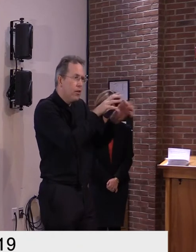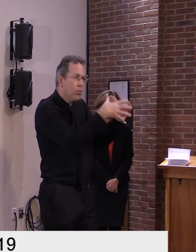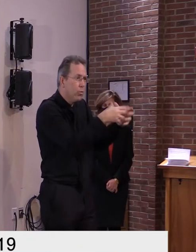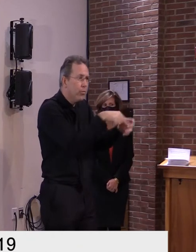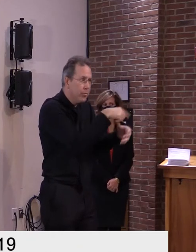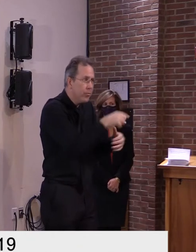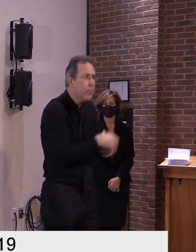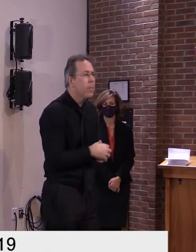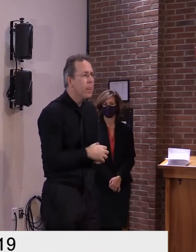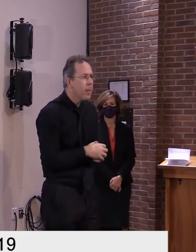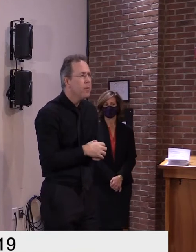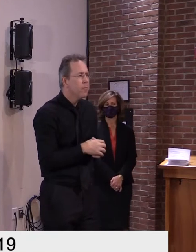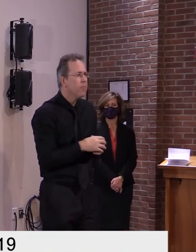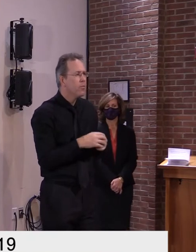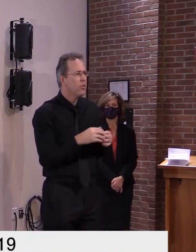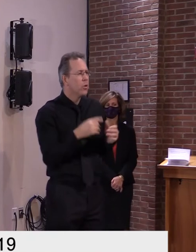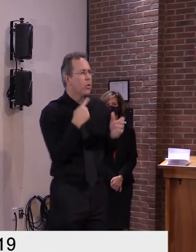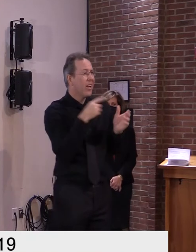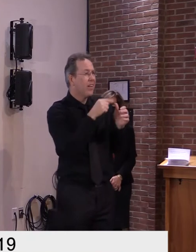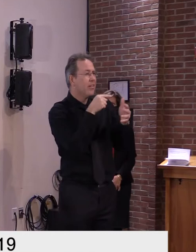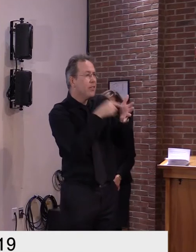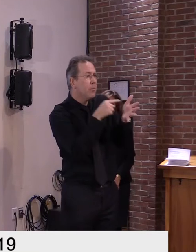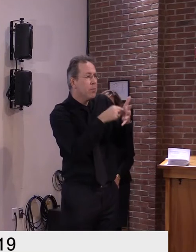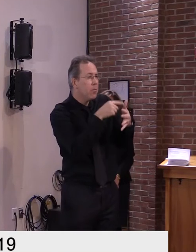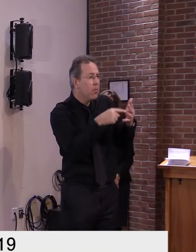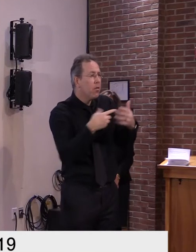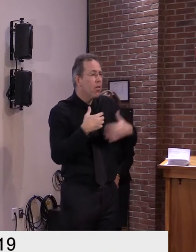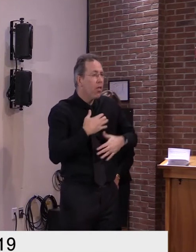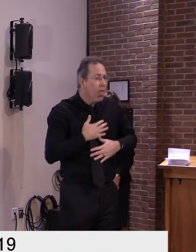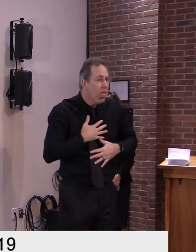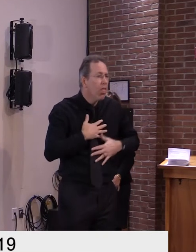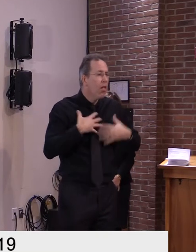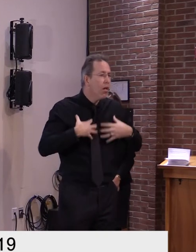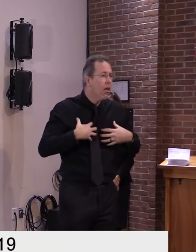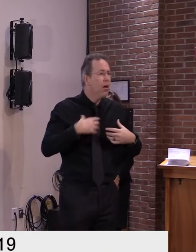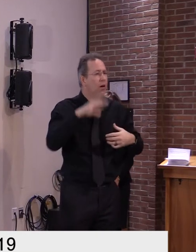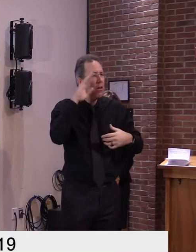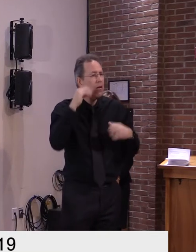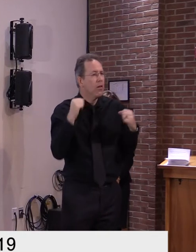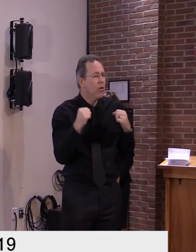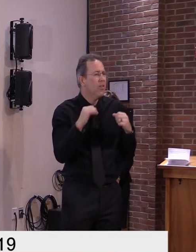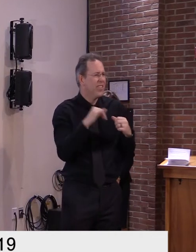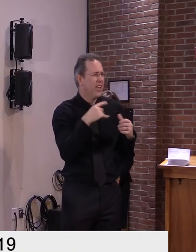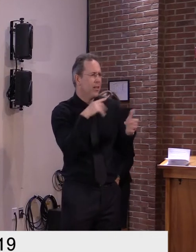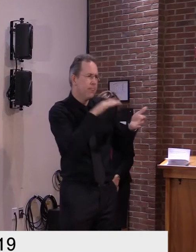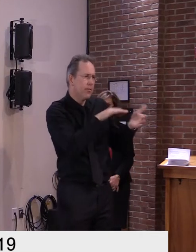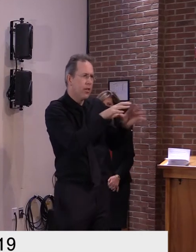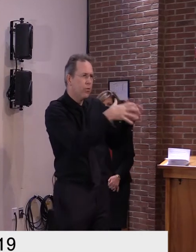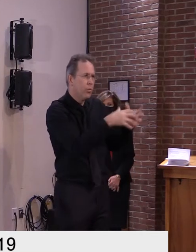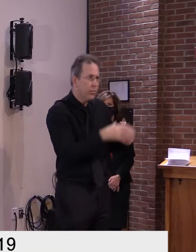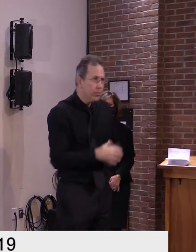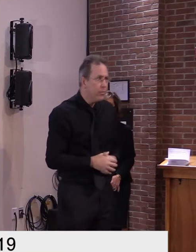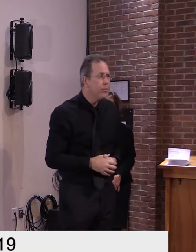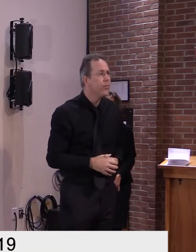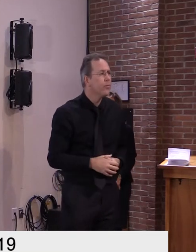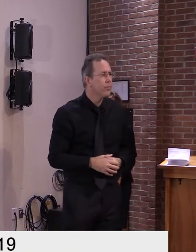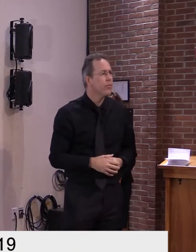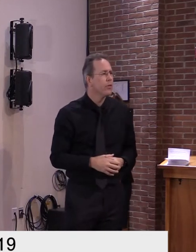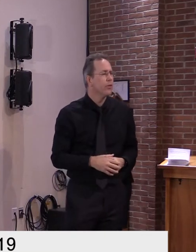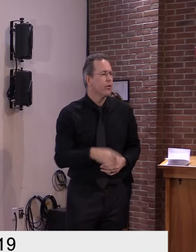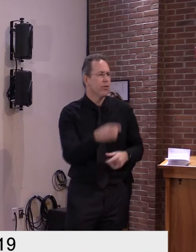really recovered. And I think we need to get a good handle on that, not only in Vermont, but across the country.